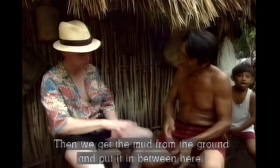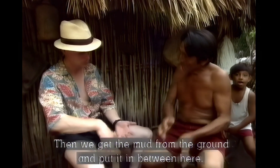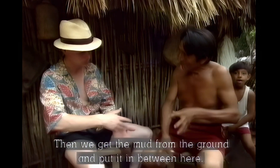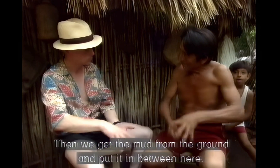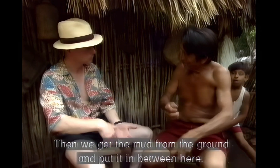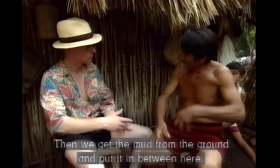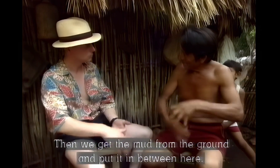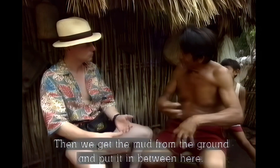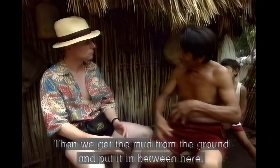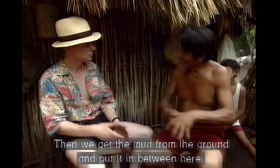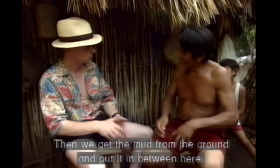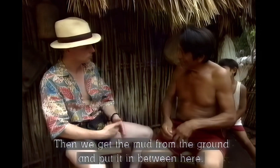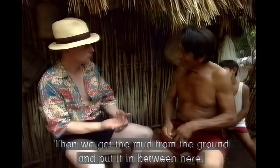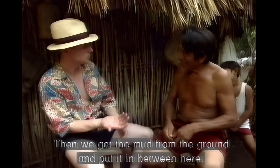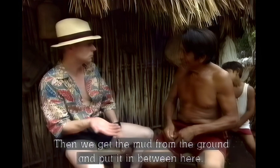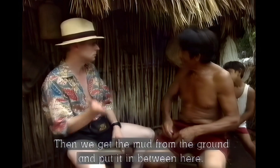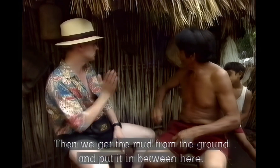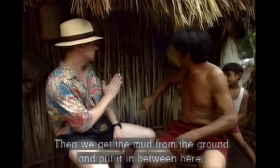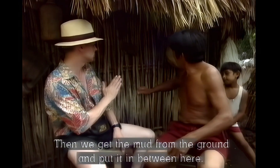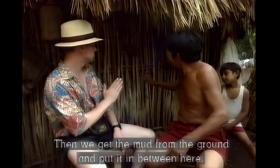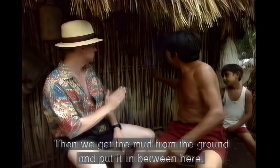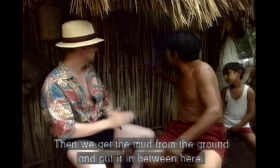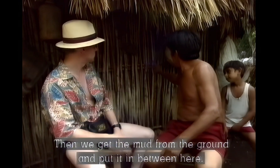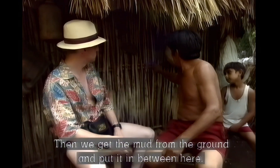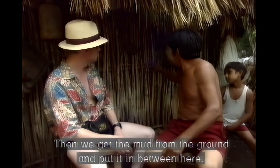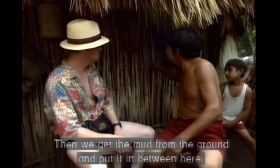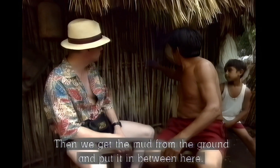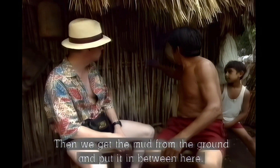Then we get the mat from the ground and put it in between here.